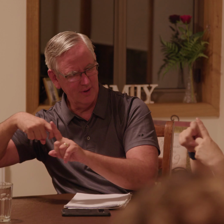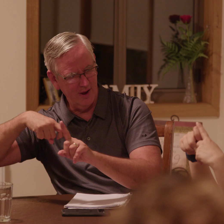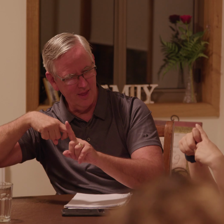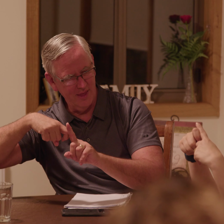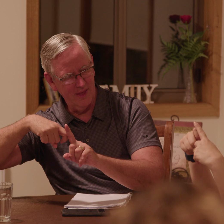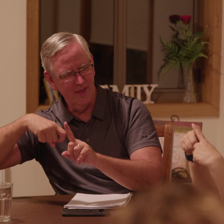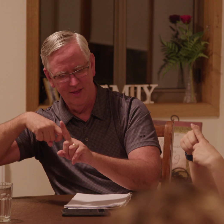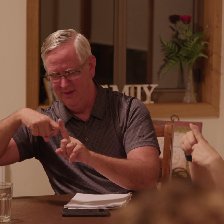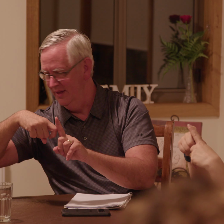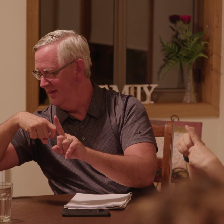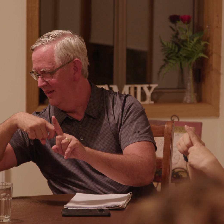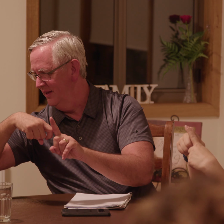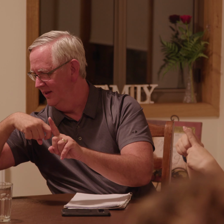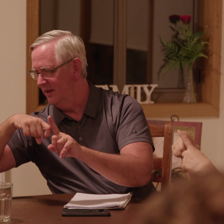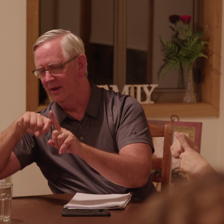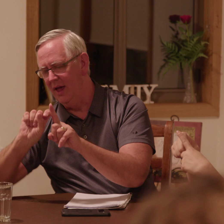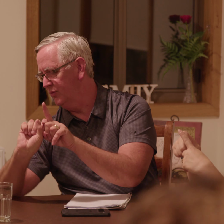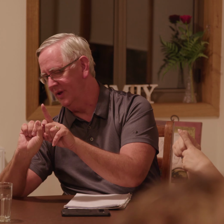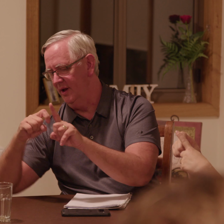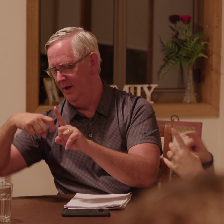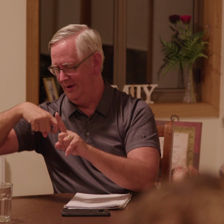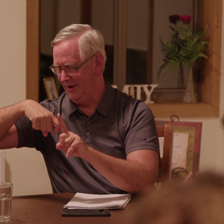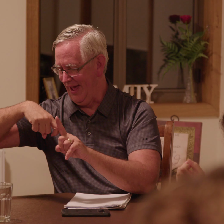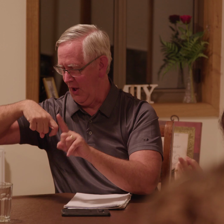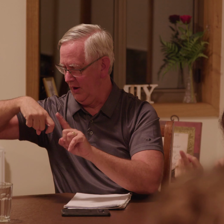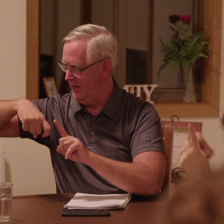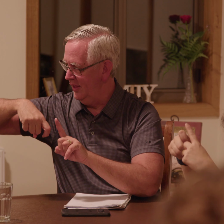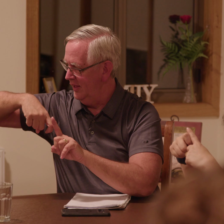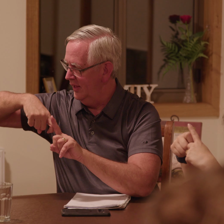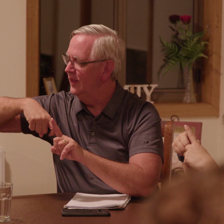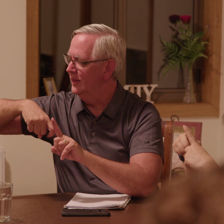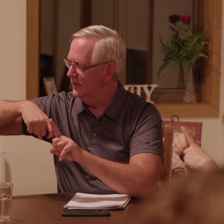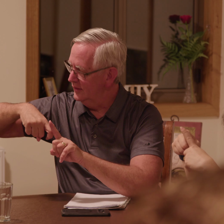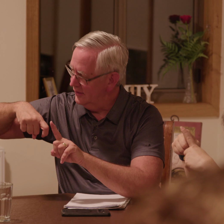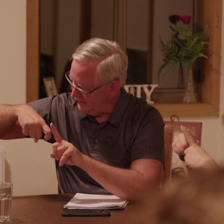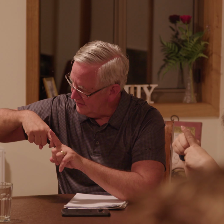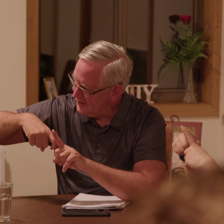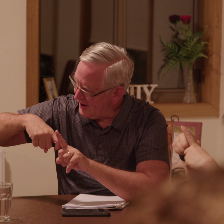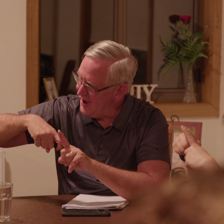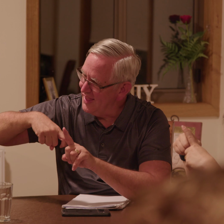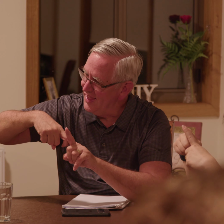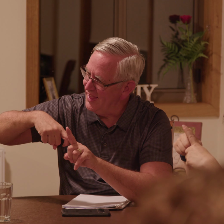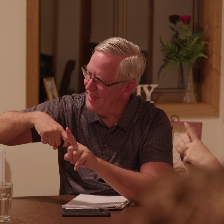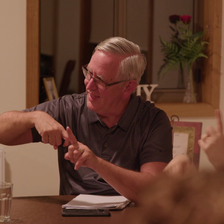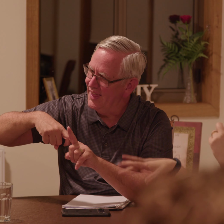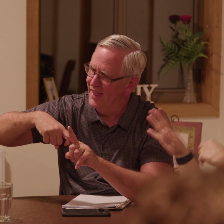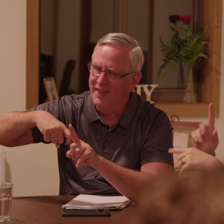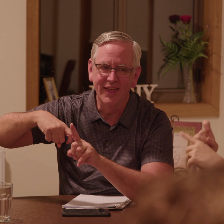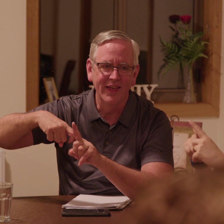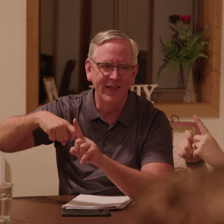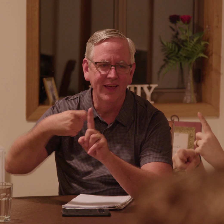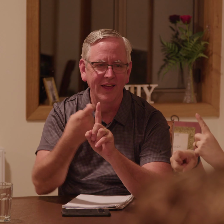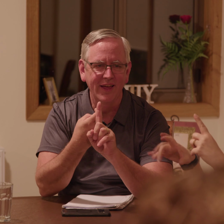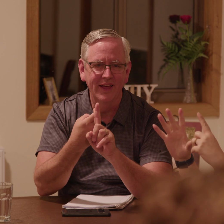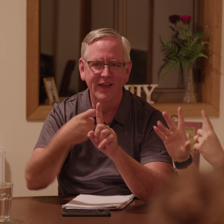your other fingers. Are you saying you're right or left hand? on the outside there. That way. I'll see. Oh, hold